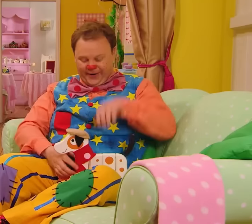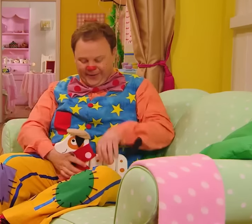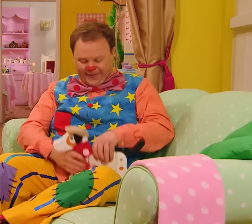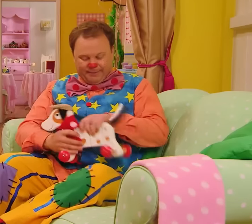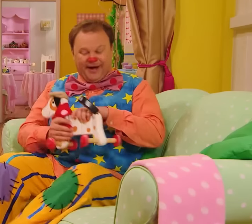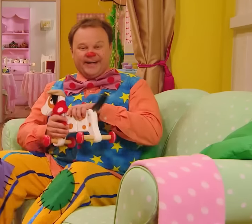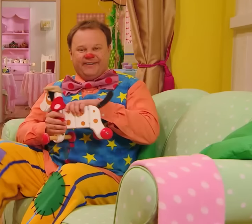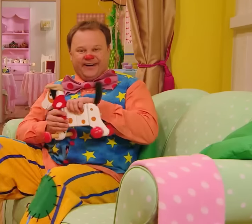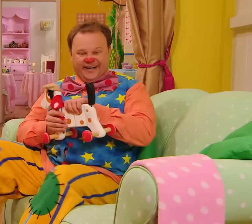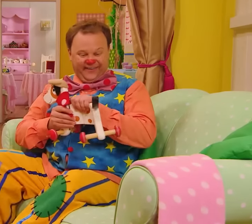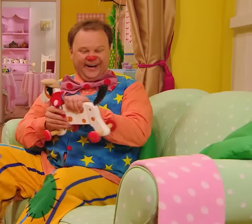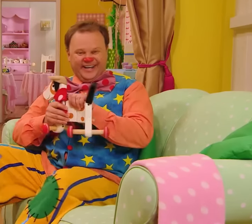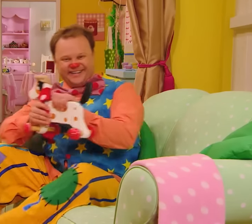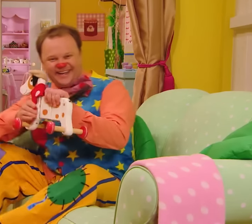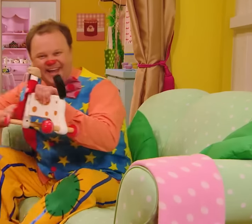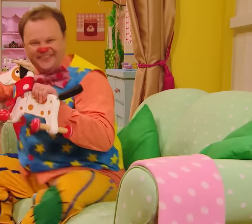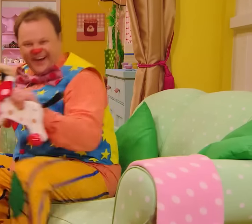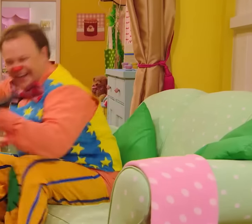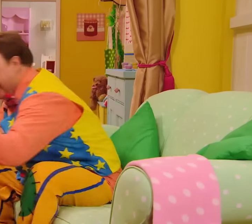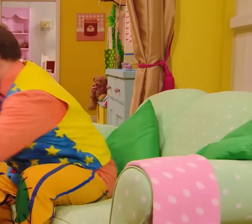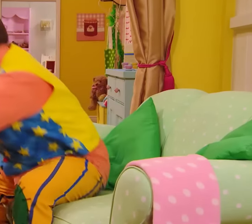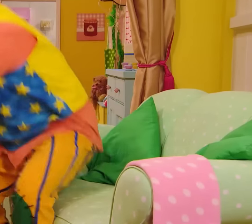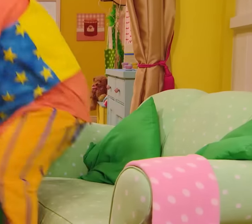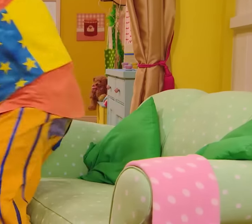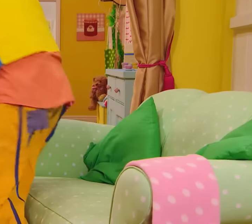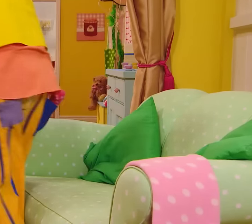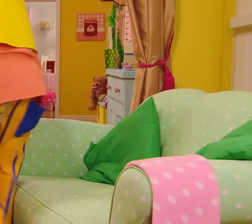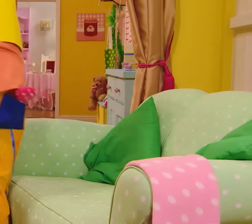Woohoo! Come on! His tail's wagging. Come on, doggy!